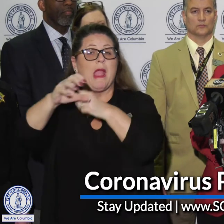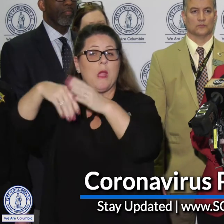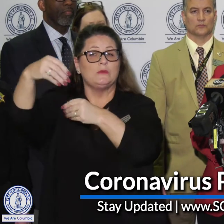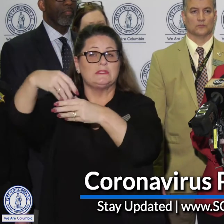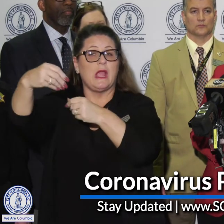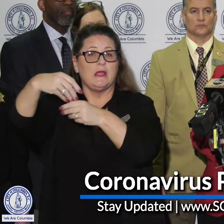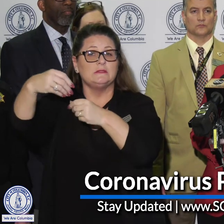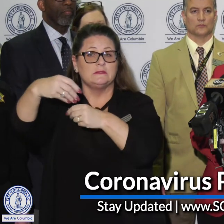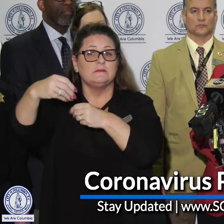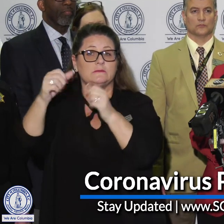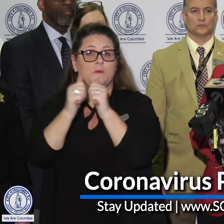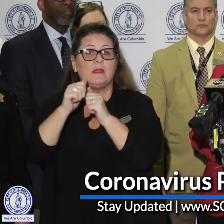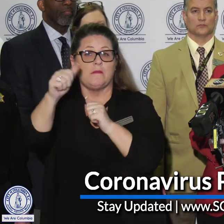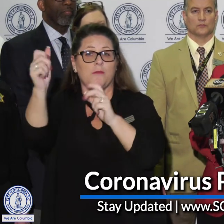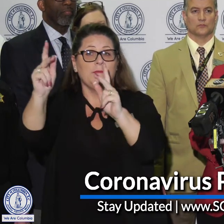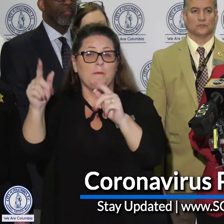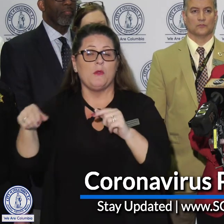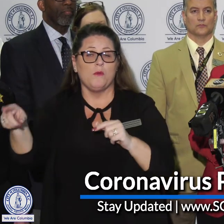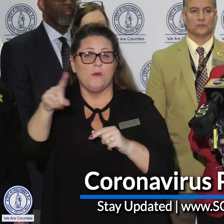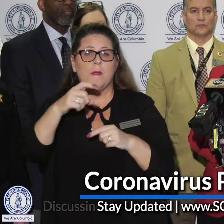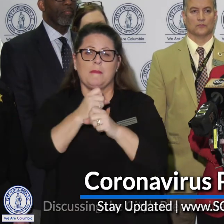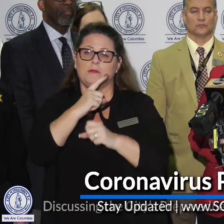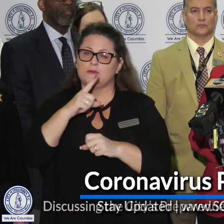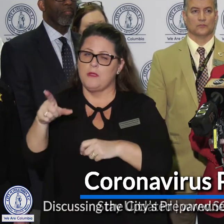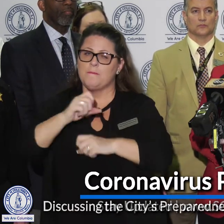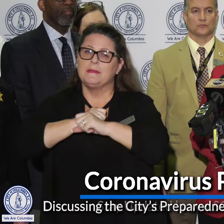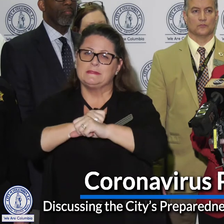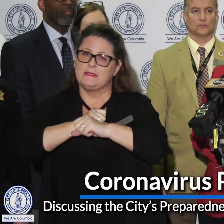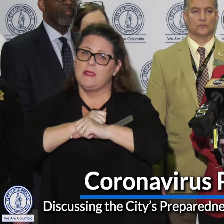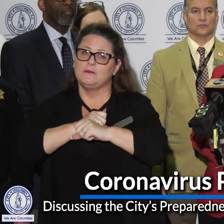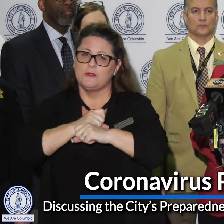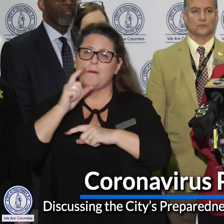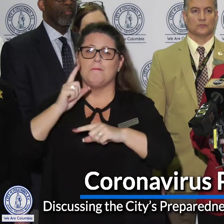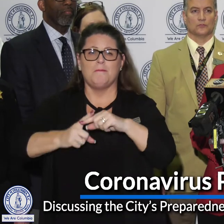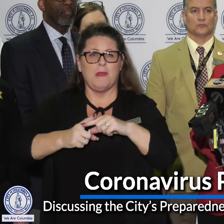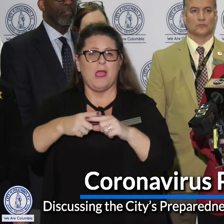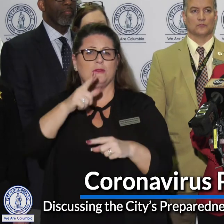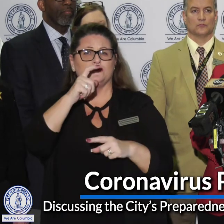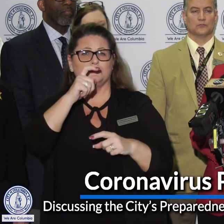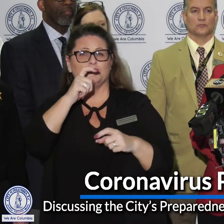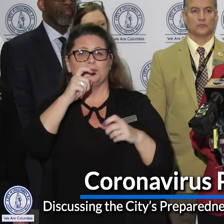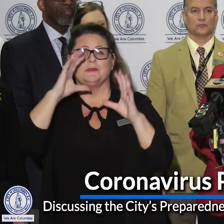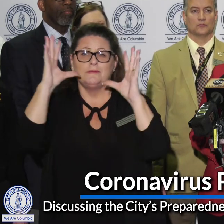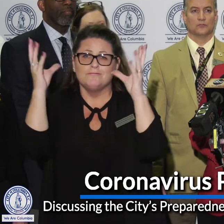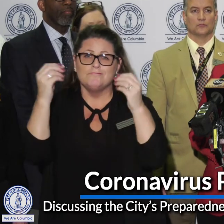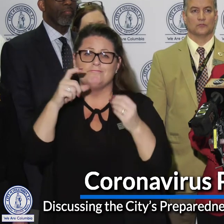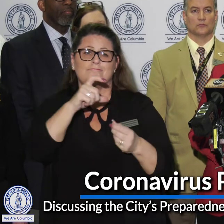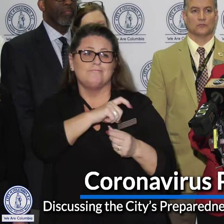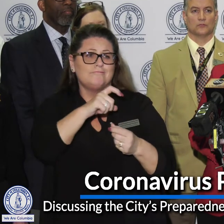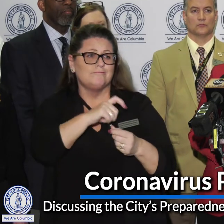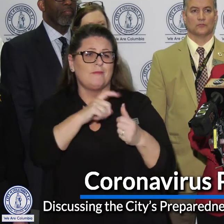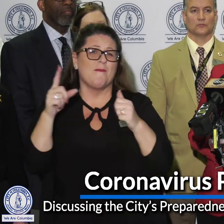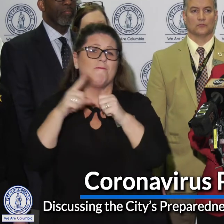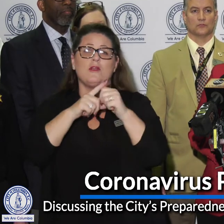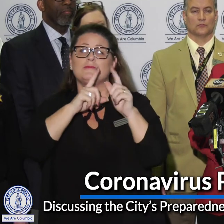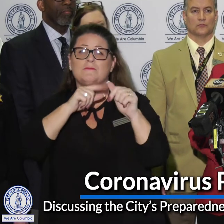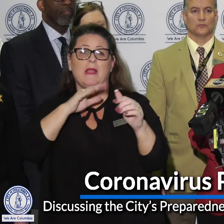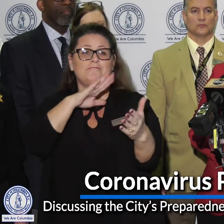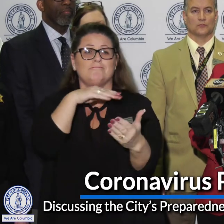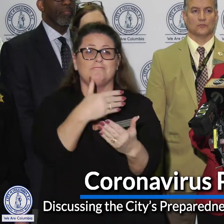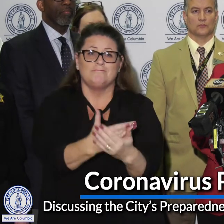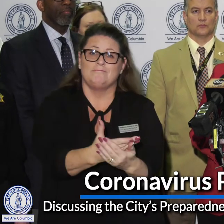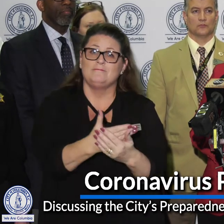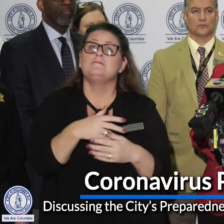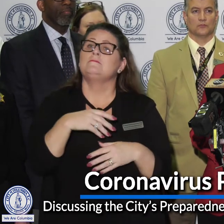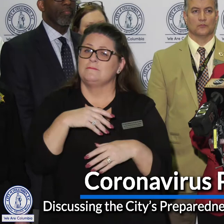working daily with citizens, are protected, to include our first responders. We've already engaged with